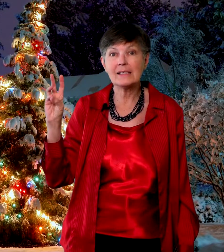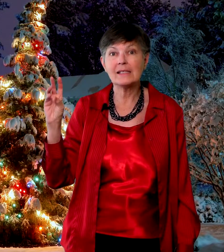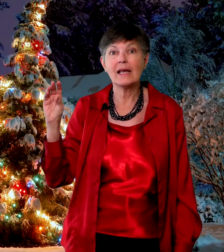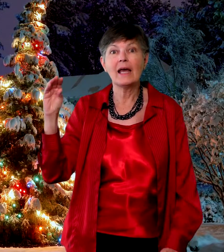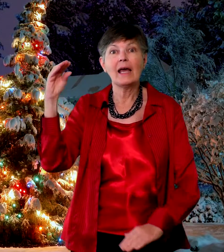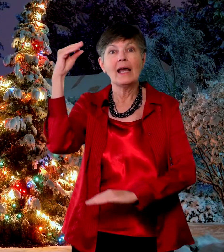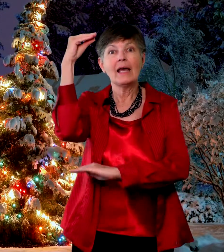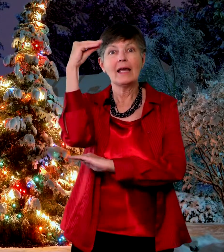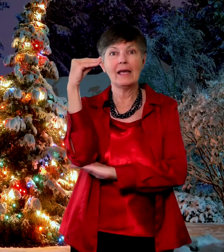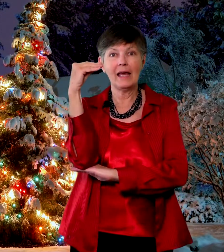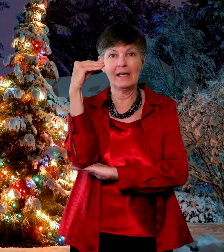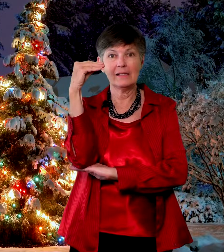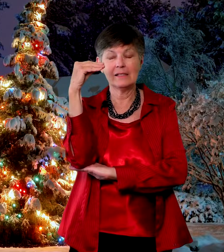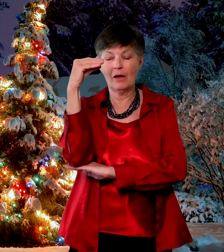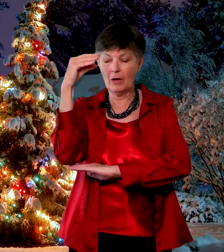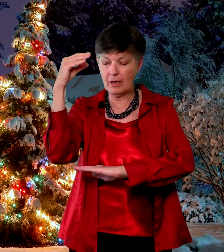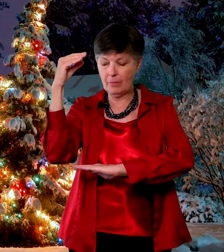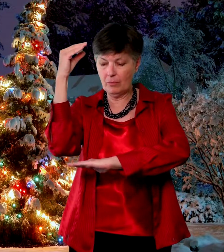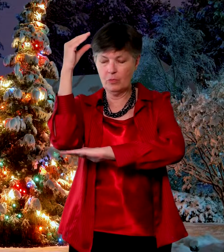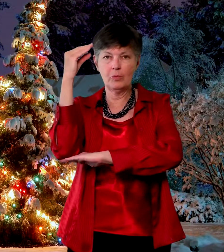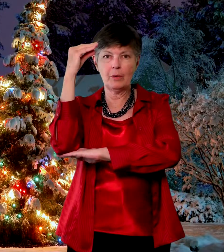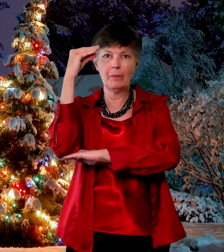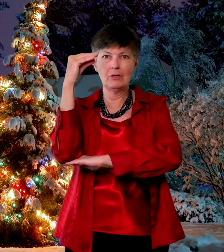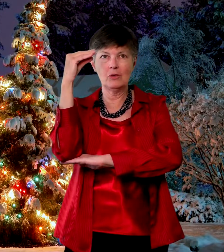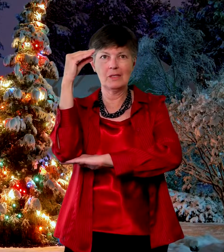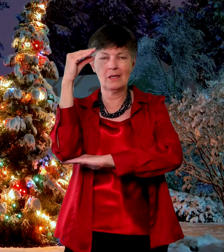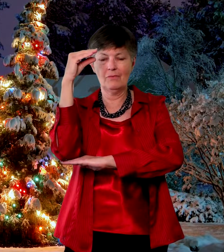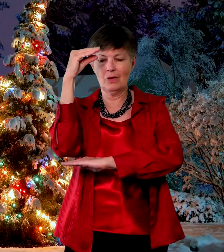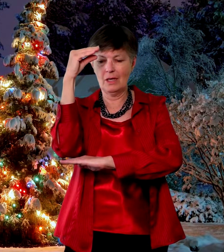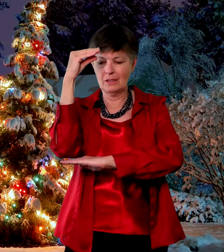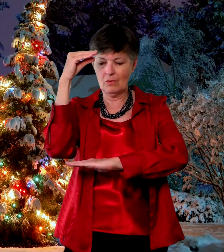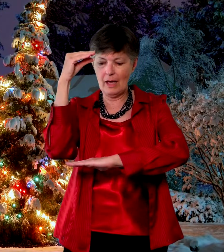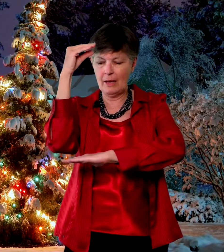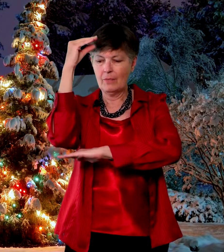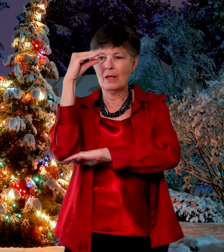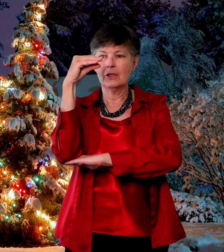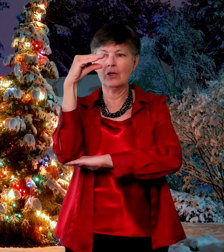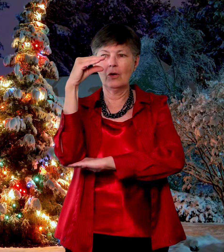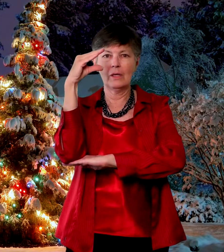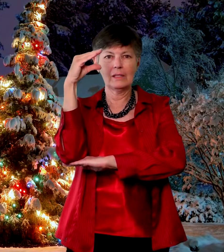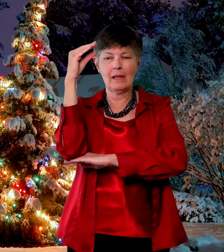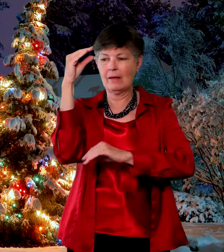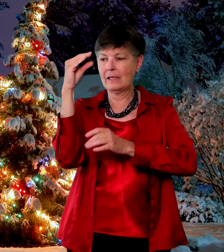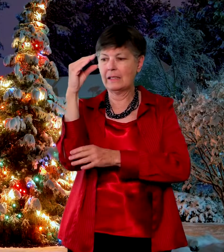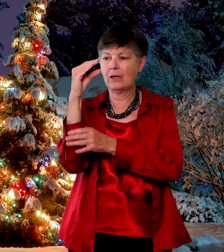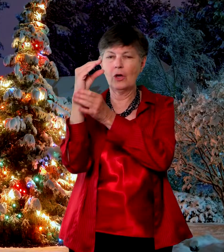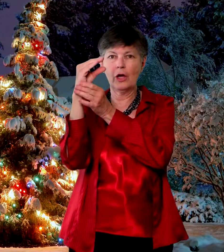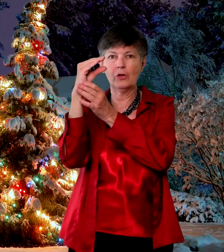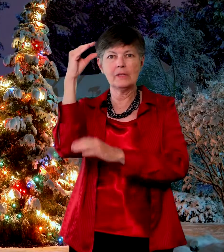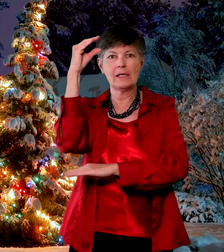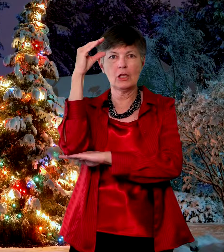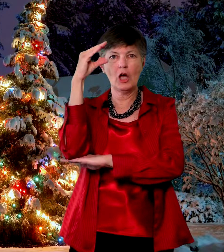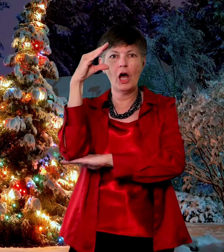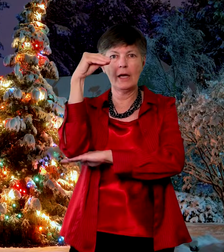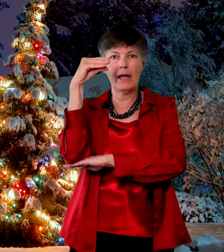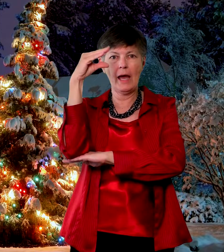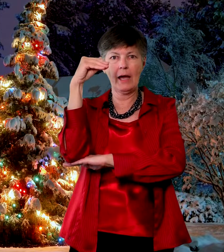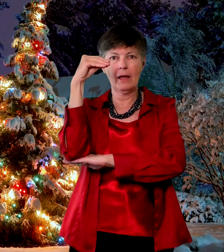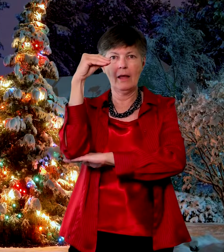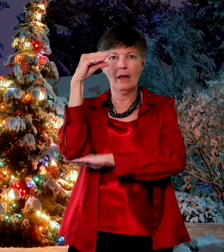6 geese. Now we'll do this sign for geese, okay? So, because a goose has a long neck, and